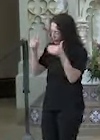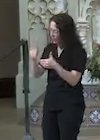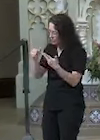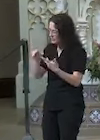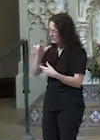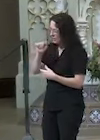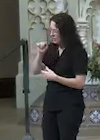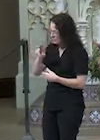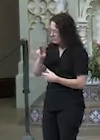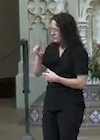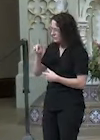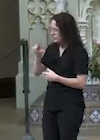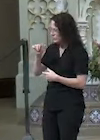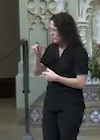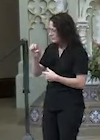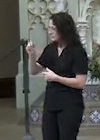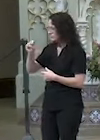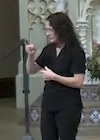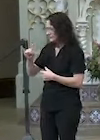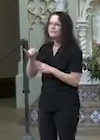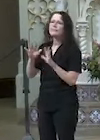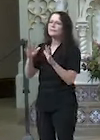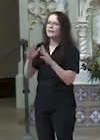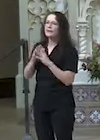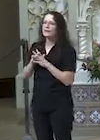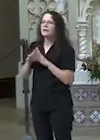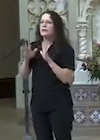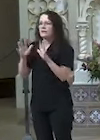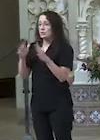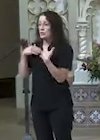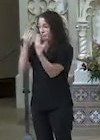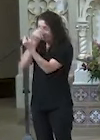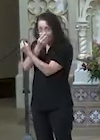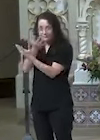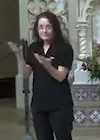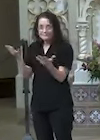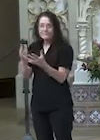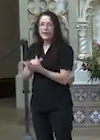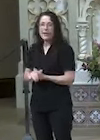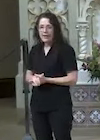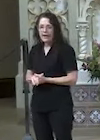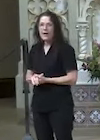And I just want to share with all of you that